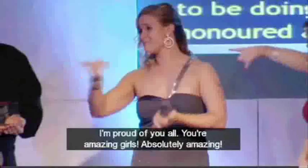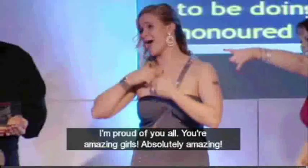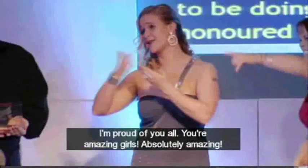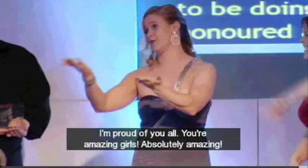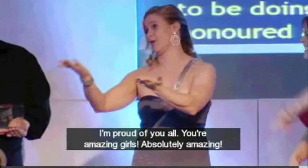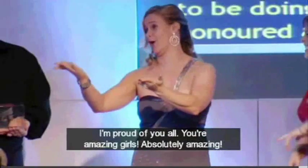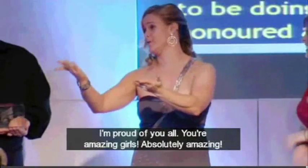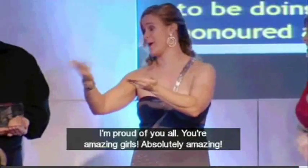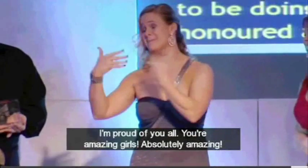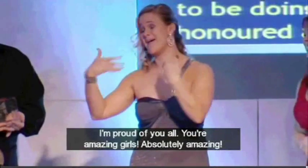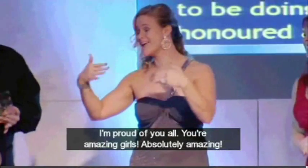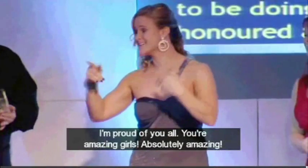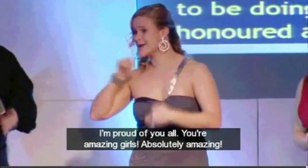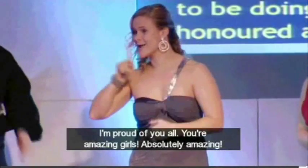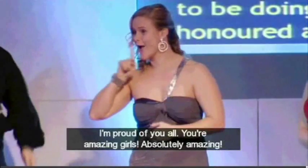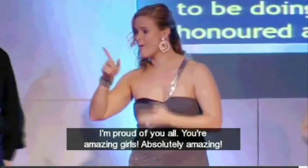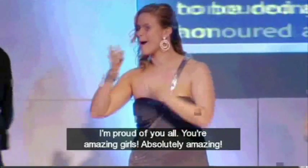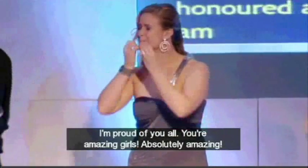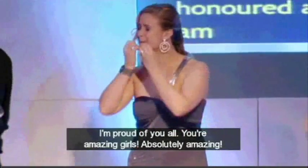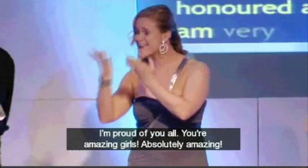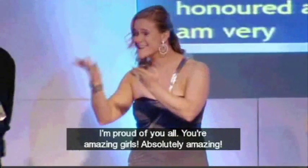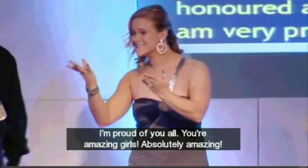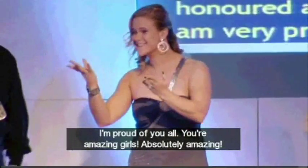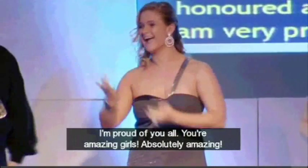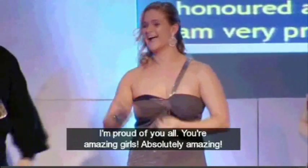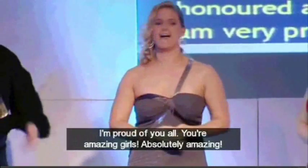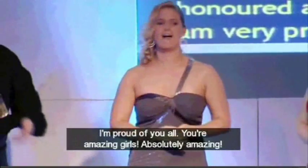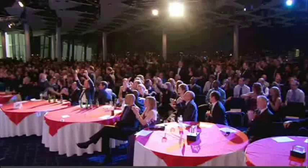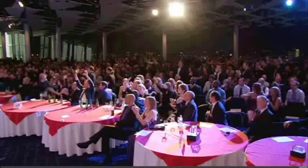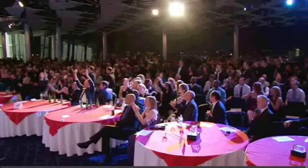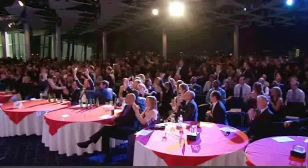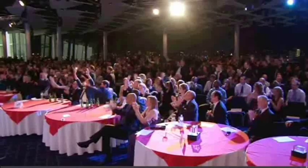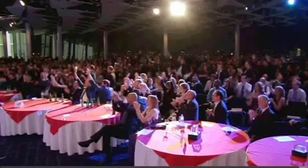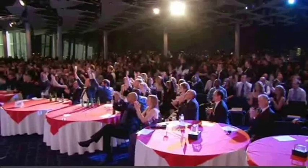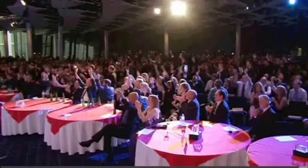I'm proud of you all. You're amazing girls. Absolutely amazing.